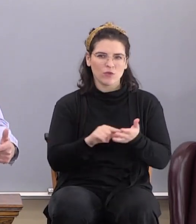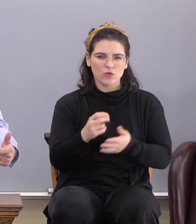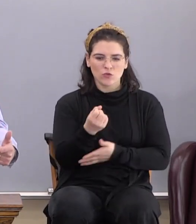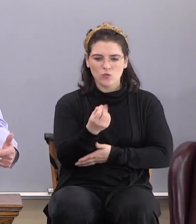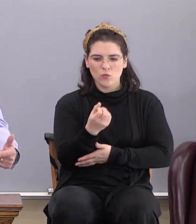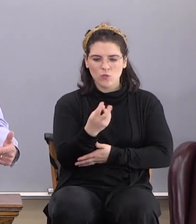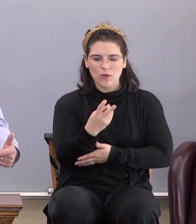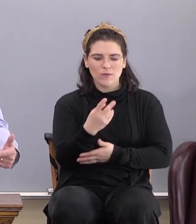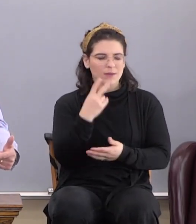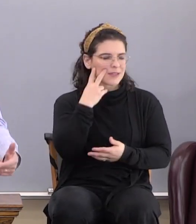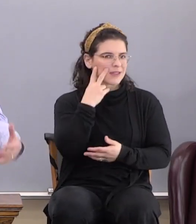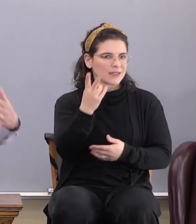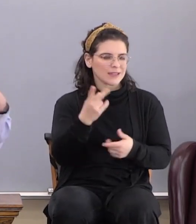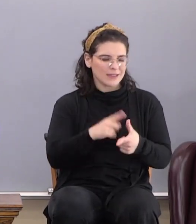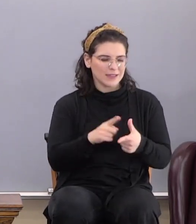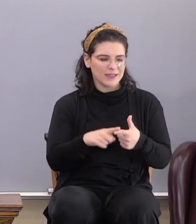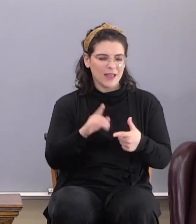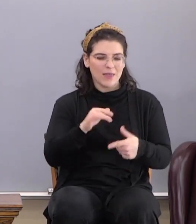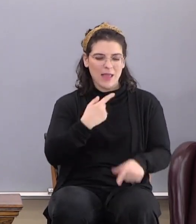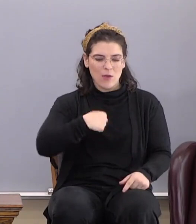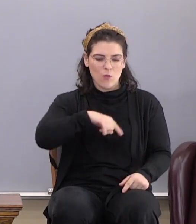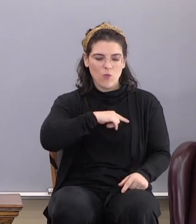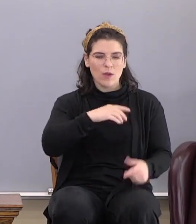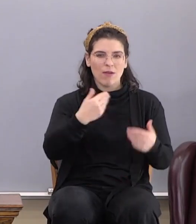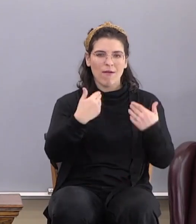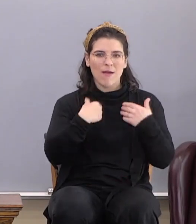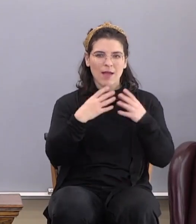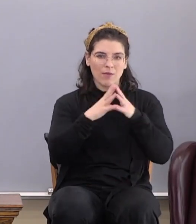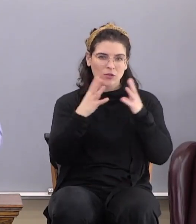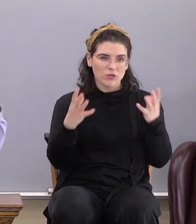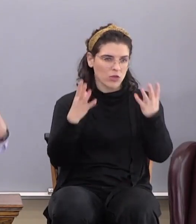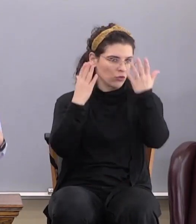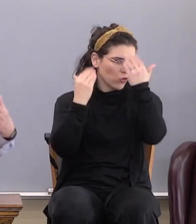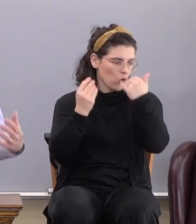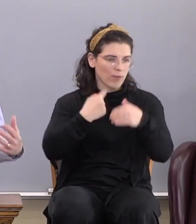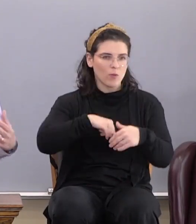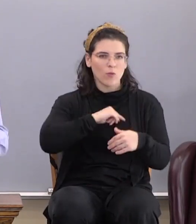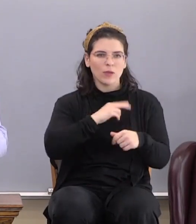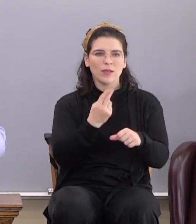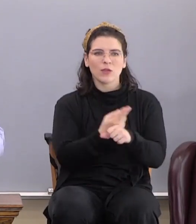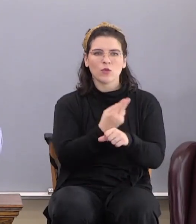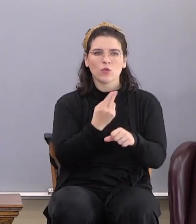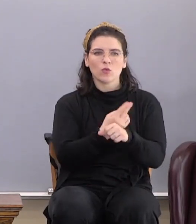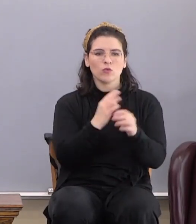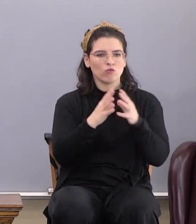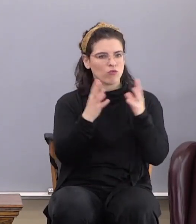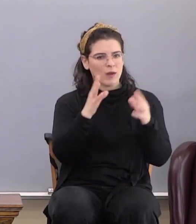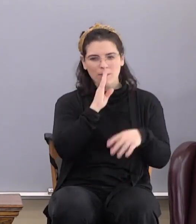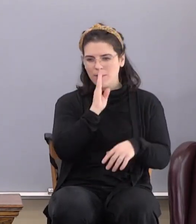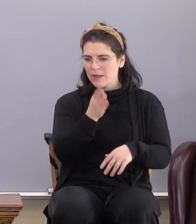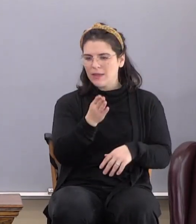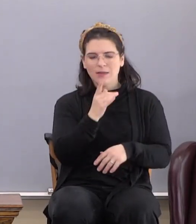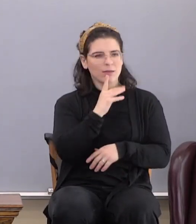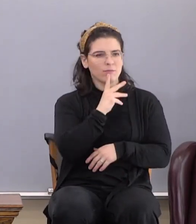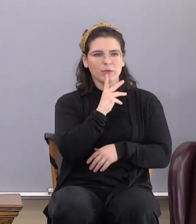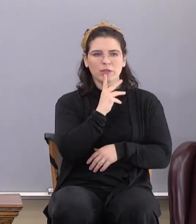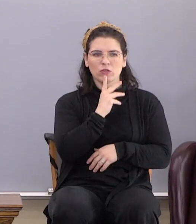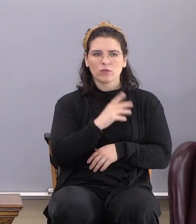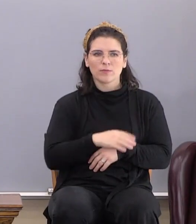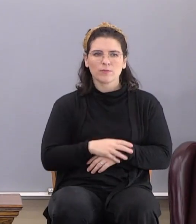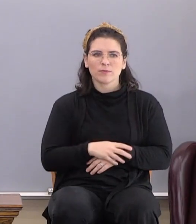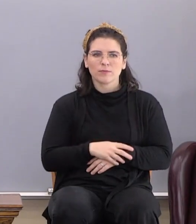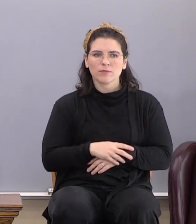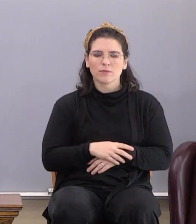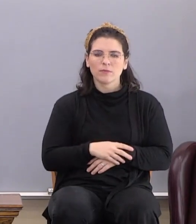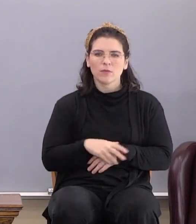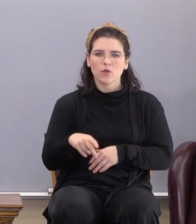12, seeing then that we have such hope, we use great plainness of speech. So what